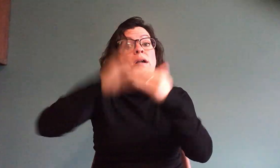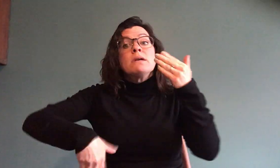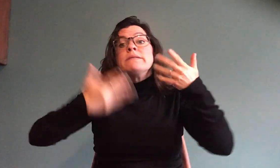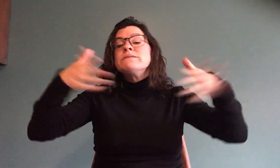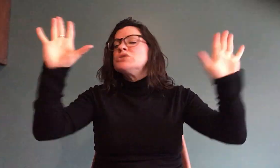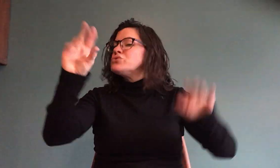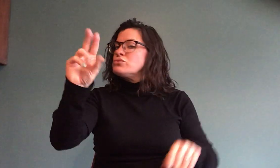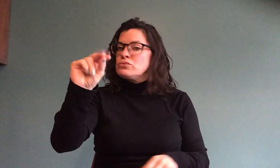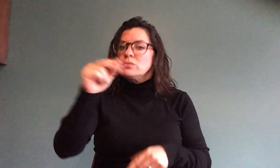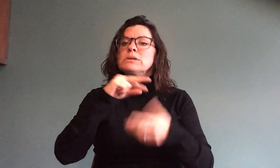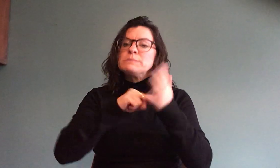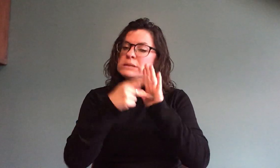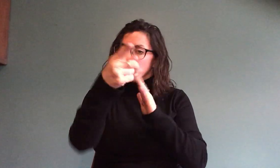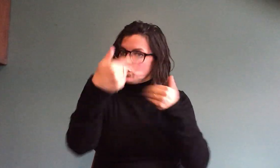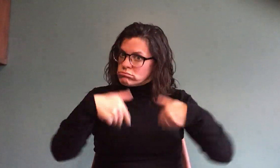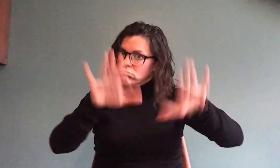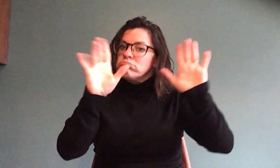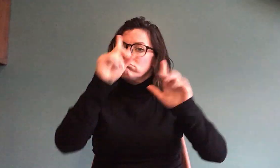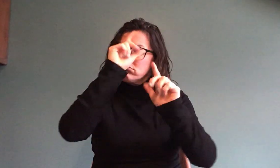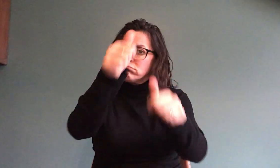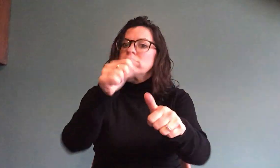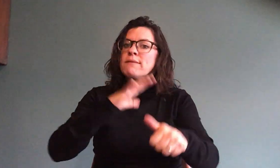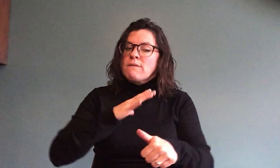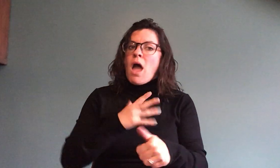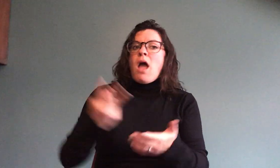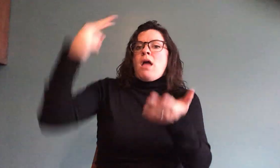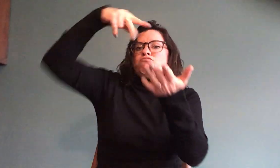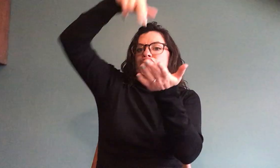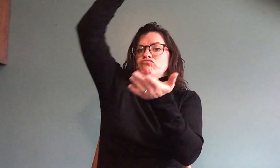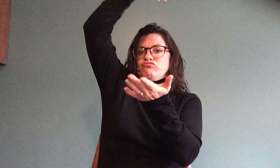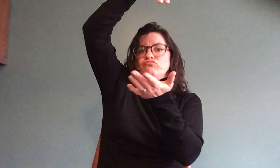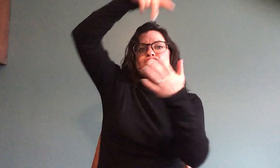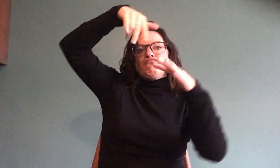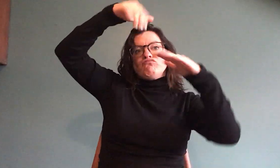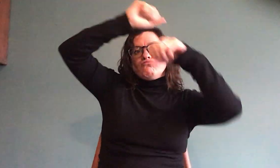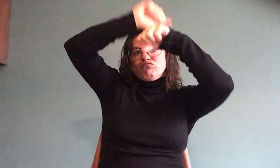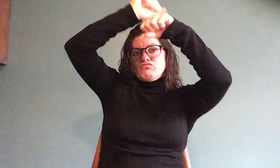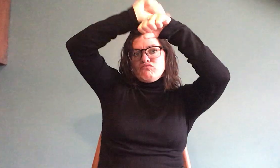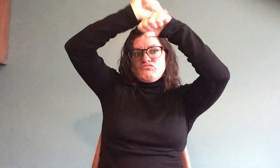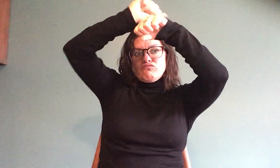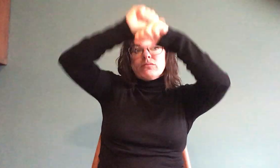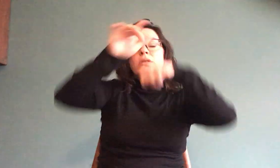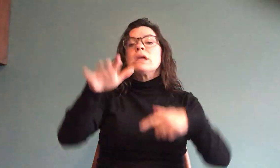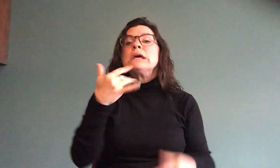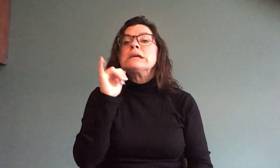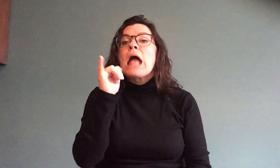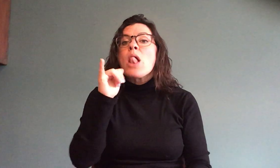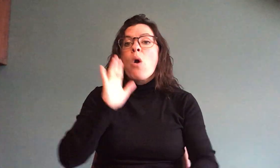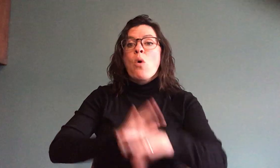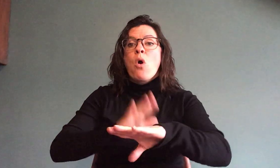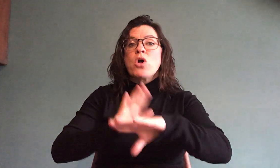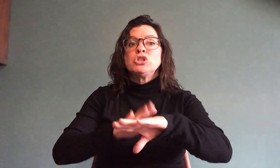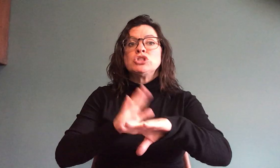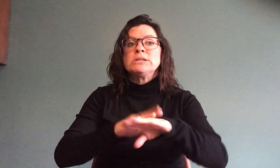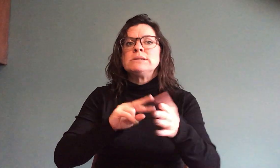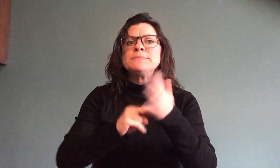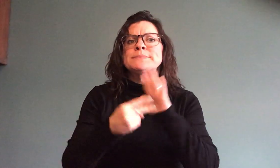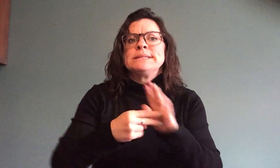telling us? Don't go on it. Okay, well, it's saying it's incomplete, and it's telling us why it's incomplete.